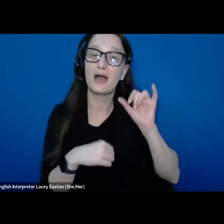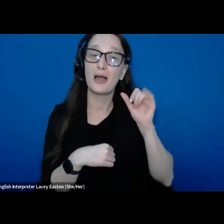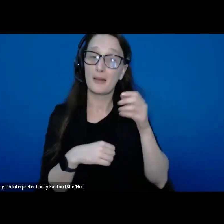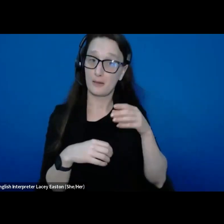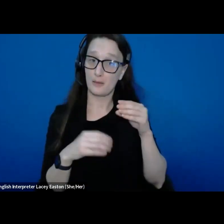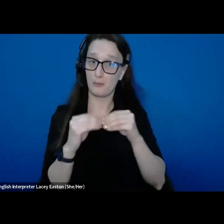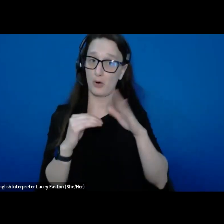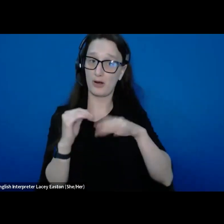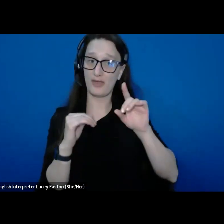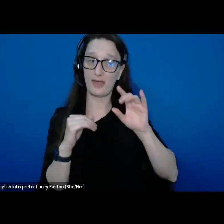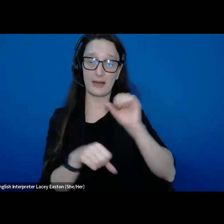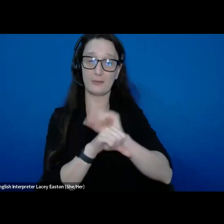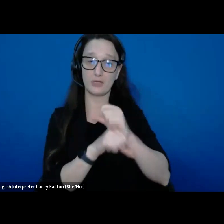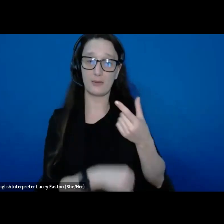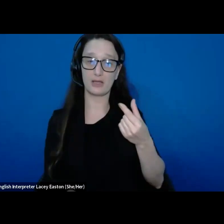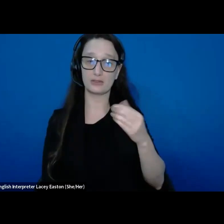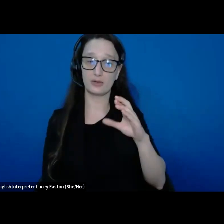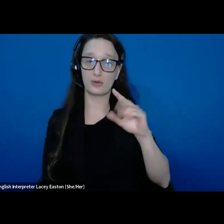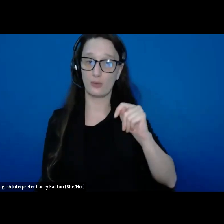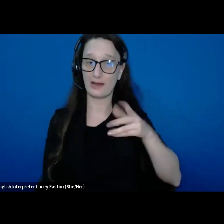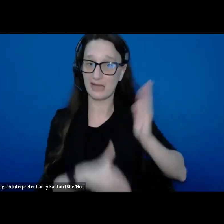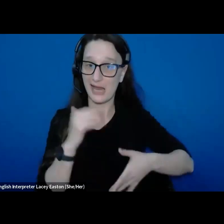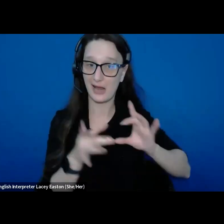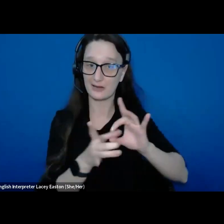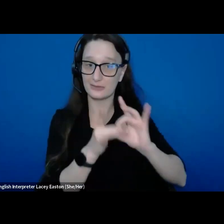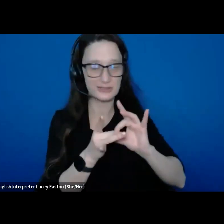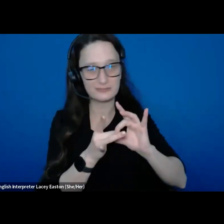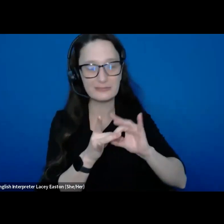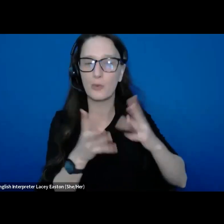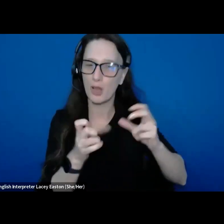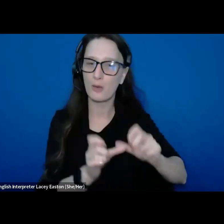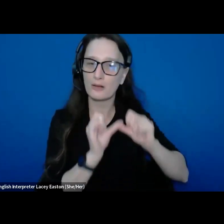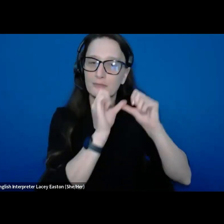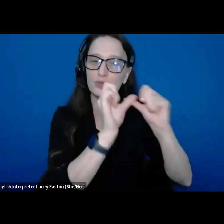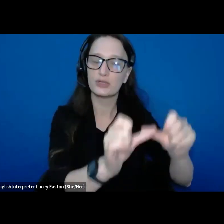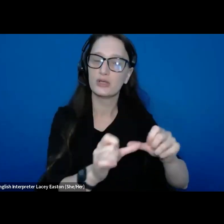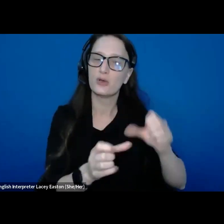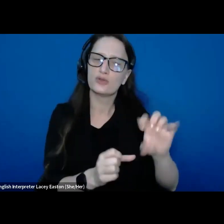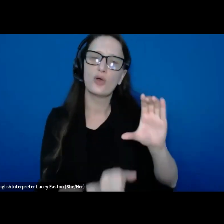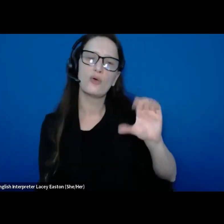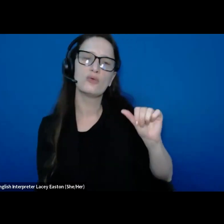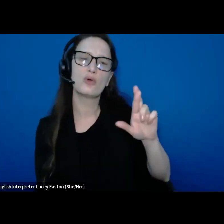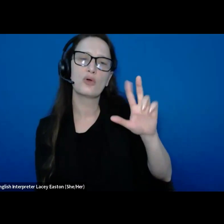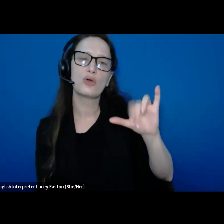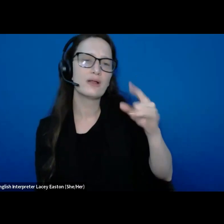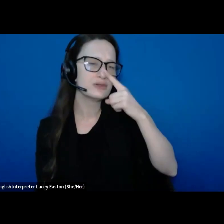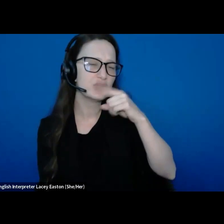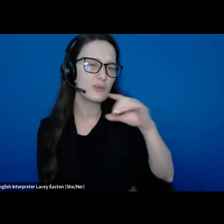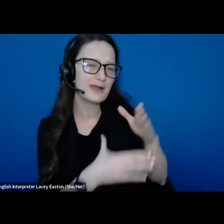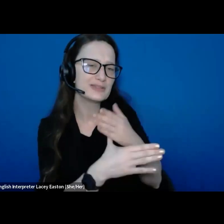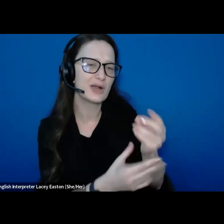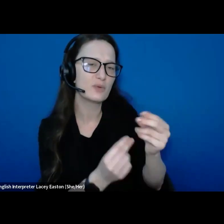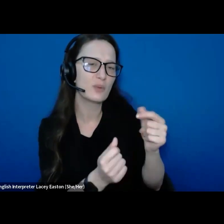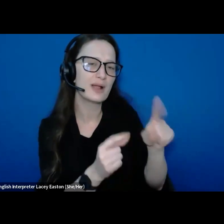we're kind of carving out different things. Um, Carly, could you share just real quickly about just some of the other activities? Because I know you've got